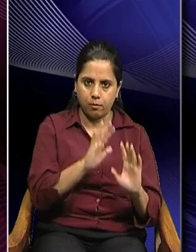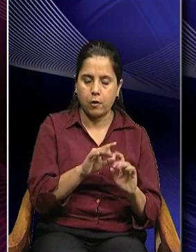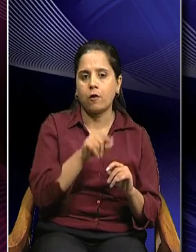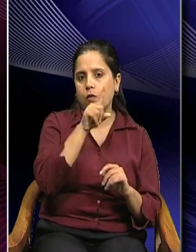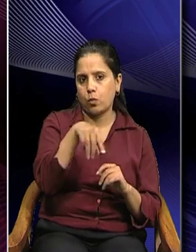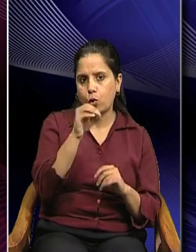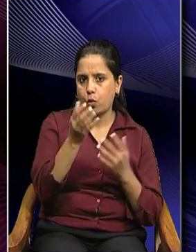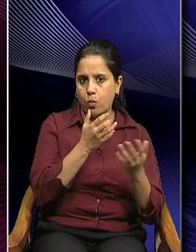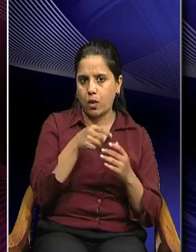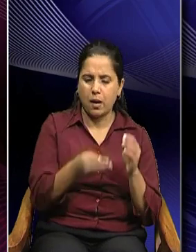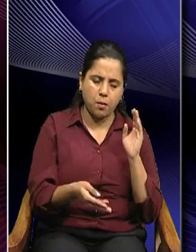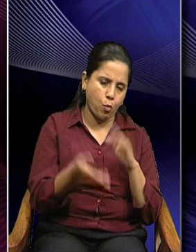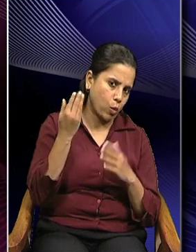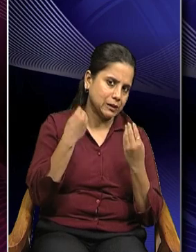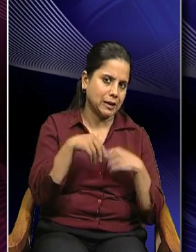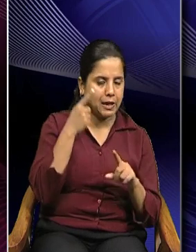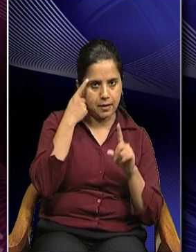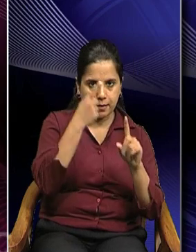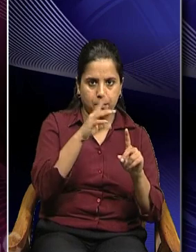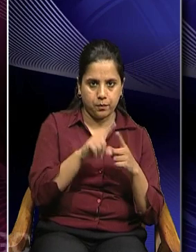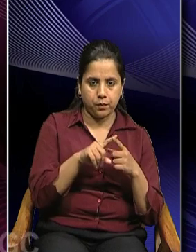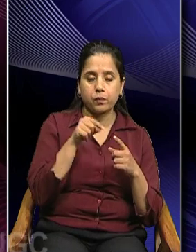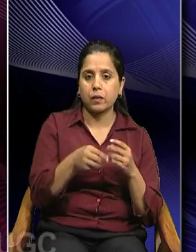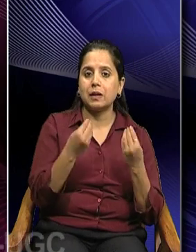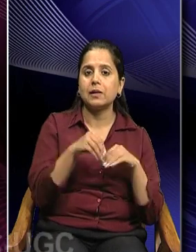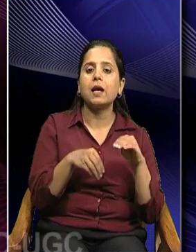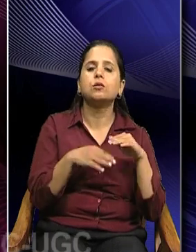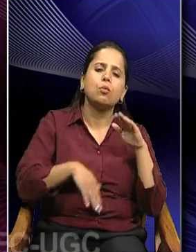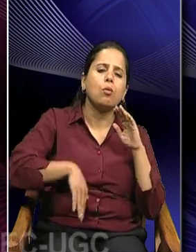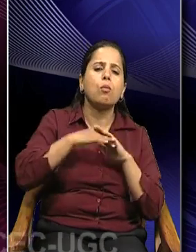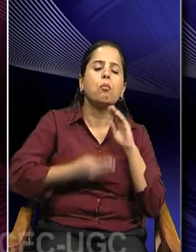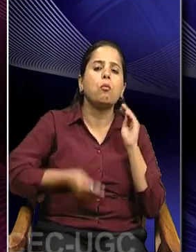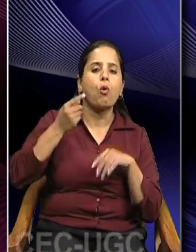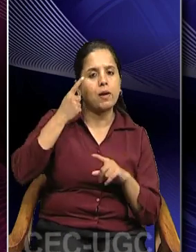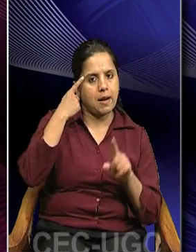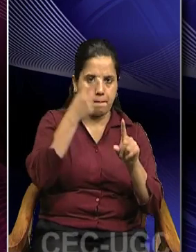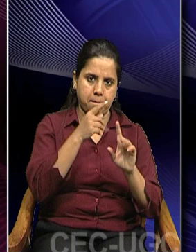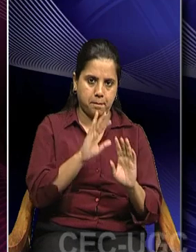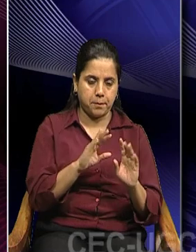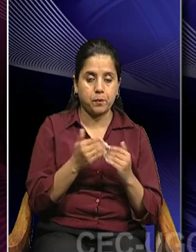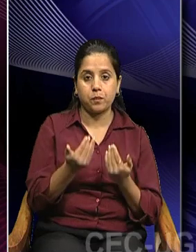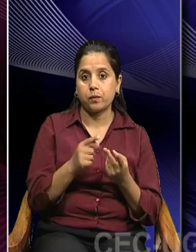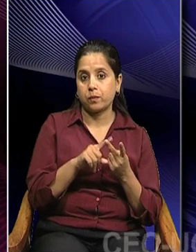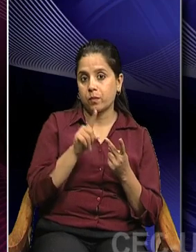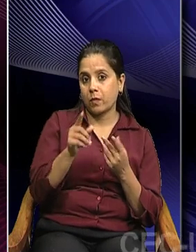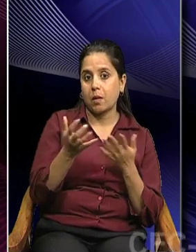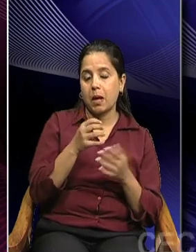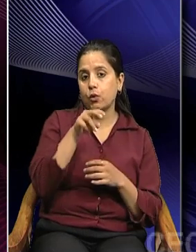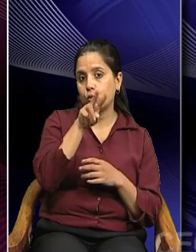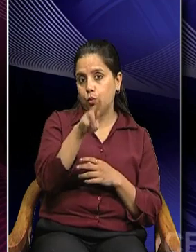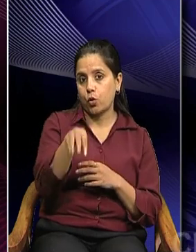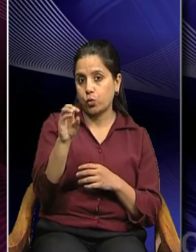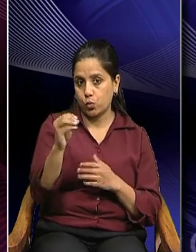ensure the maximum sales. So sales maximization, you can say, was the ultimate goal. Wherein in marketing